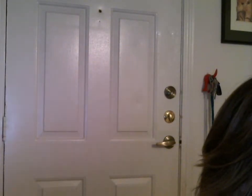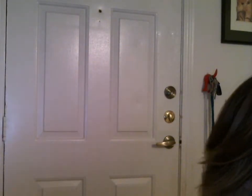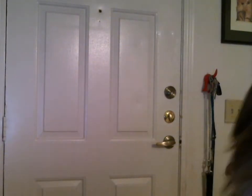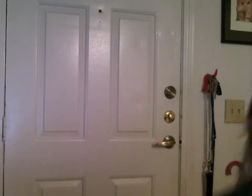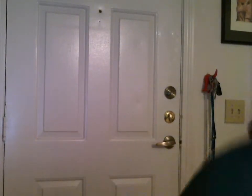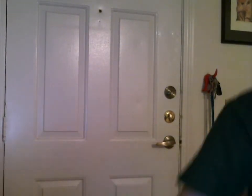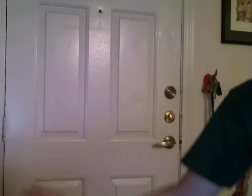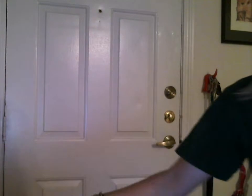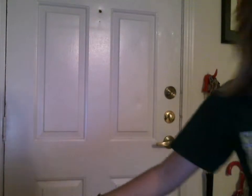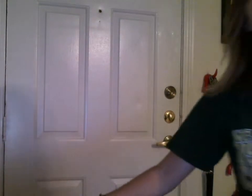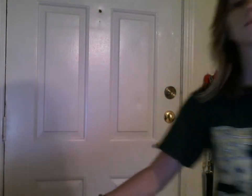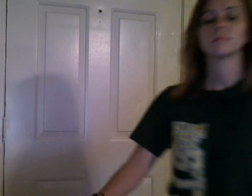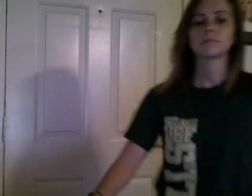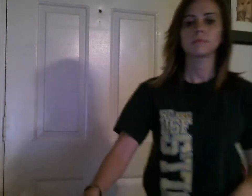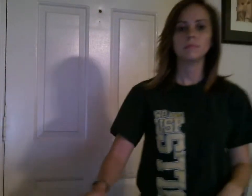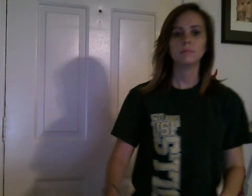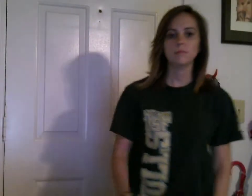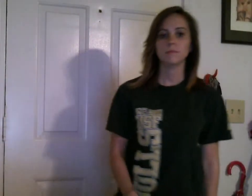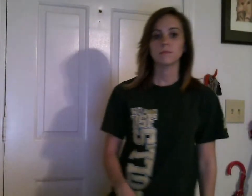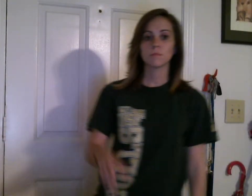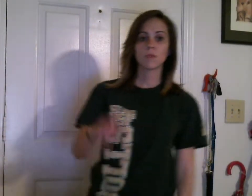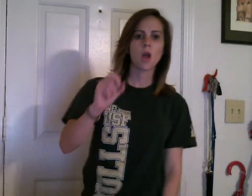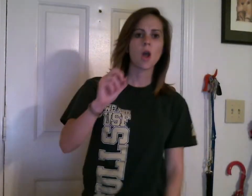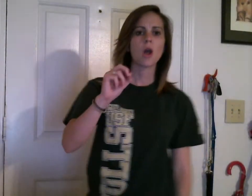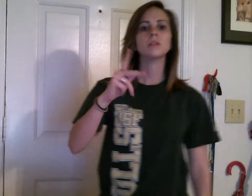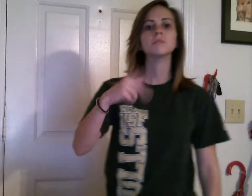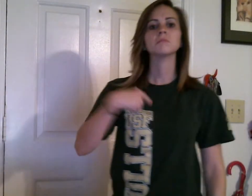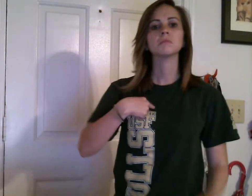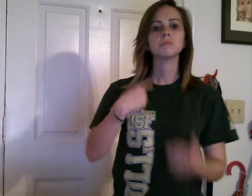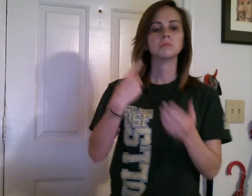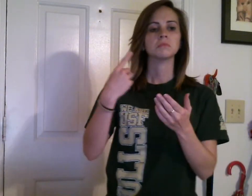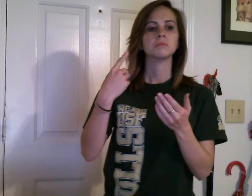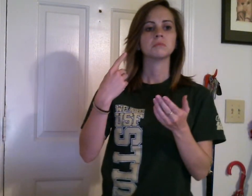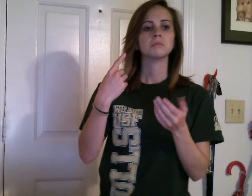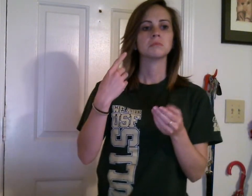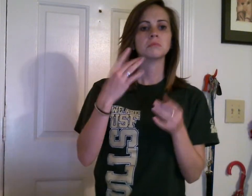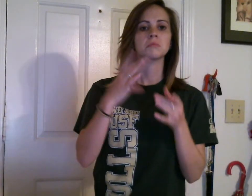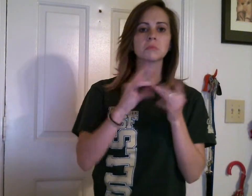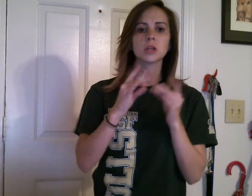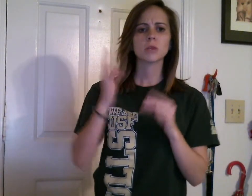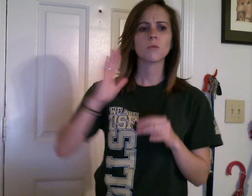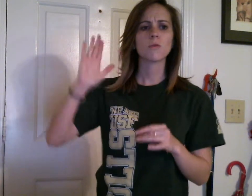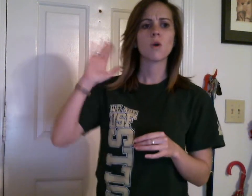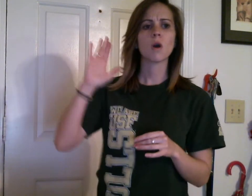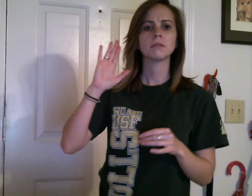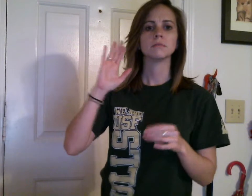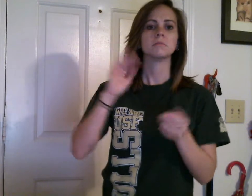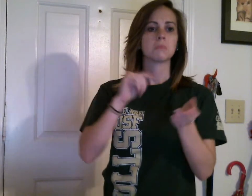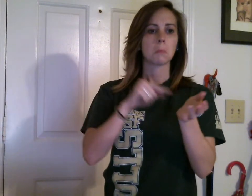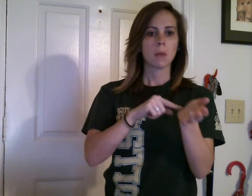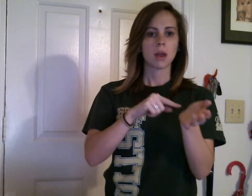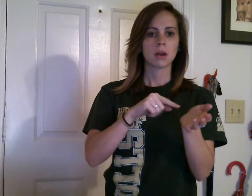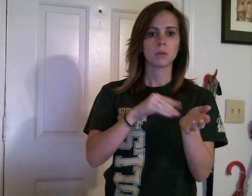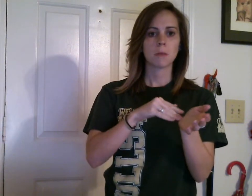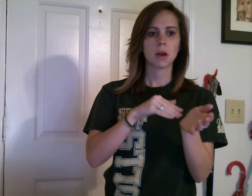All right, so like I said, the first part of this lecture is medical terminology. It's not in your book, but it's an important aspect